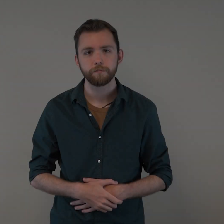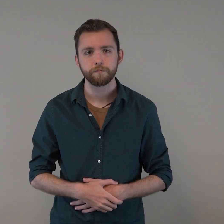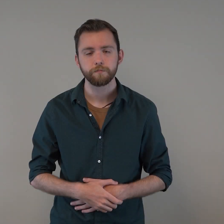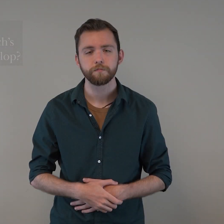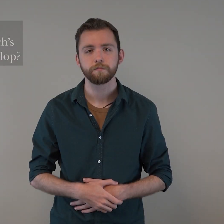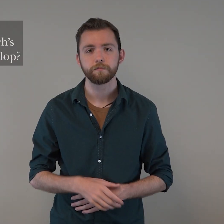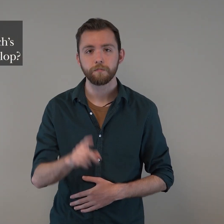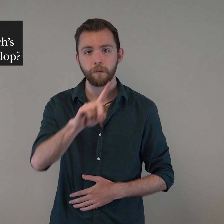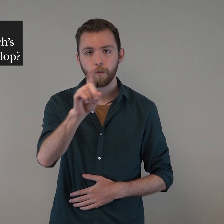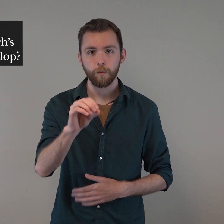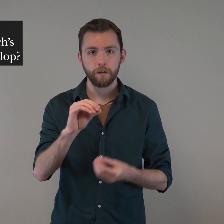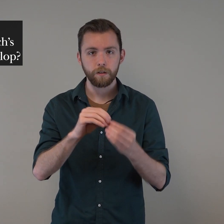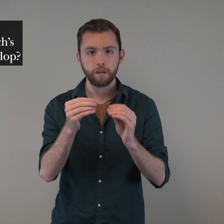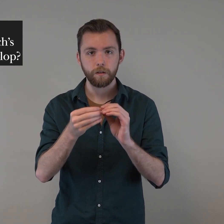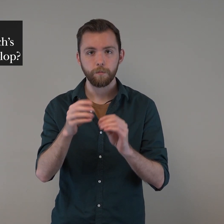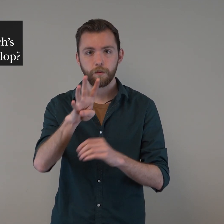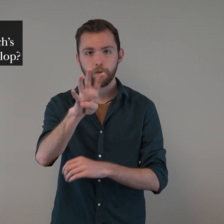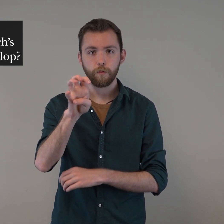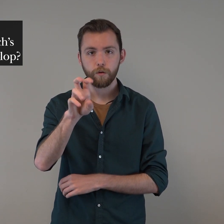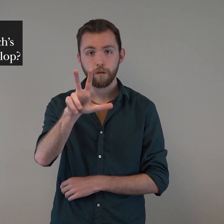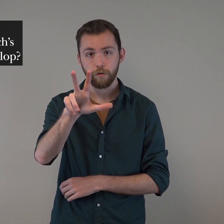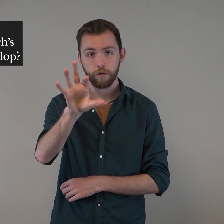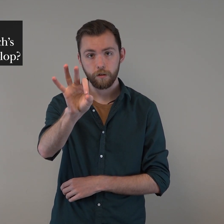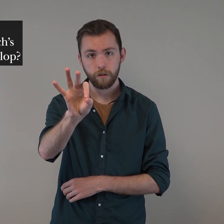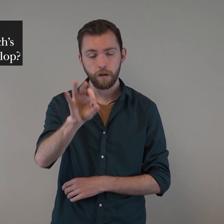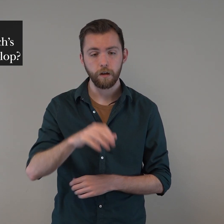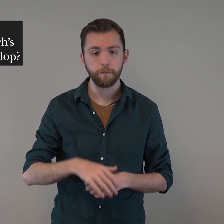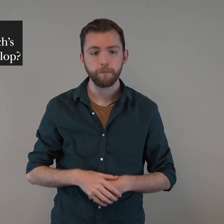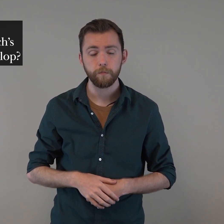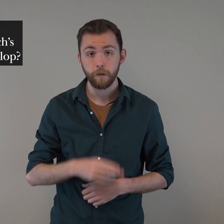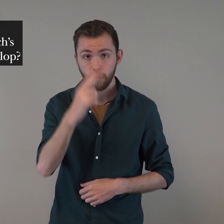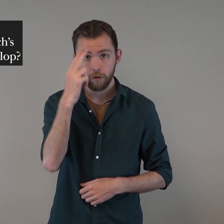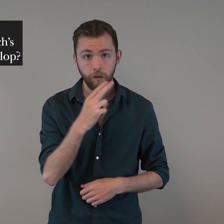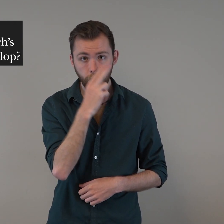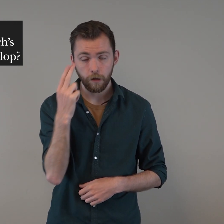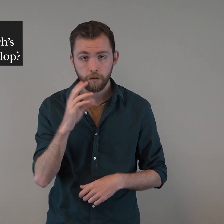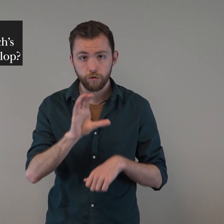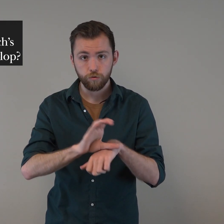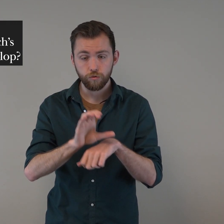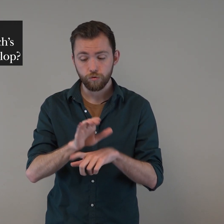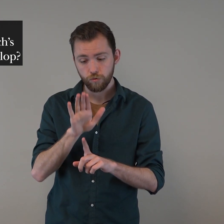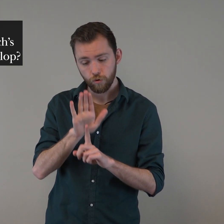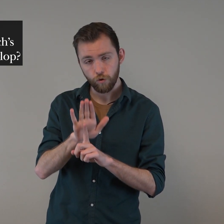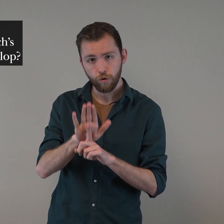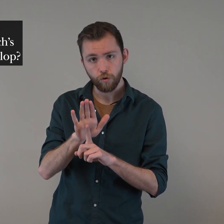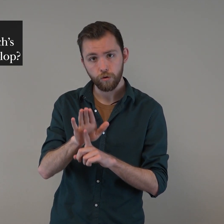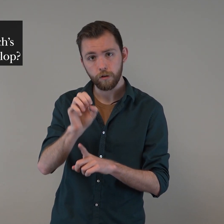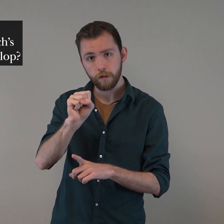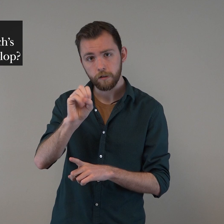Question 439 How did the Church's social teaching develop?